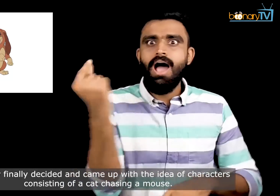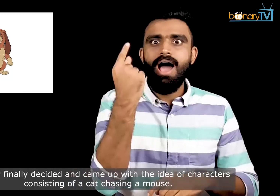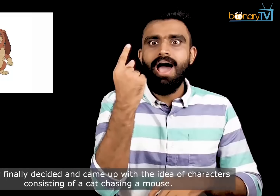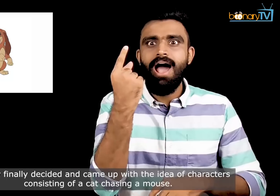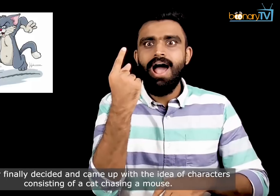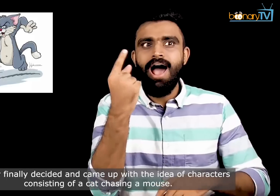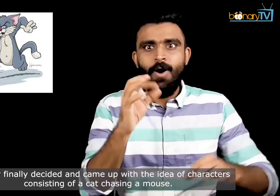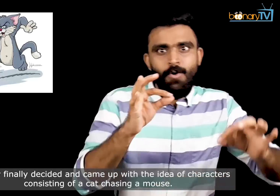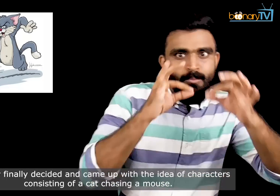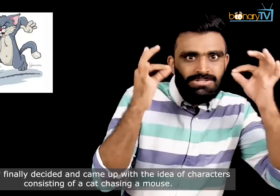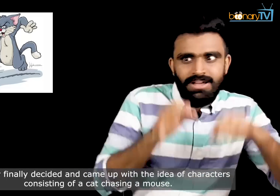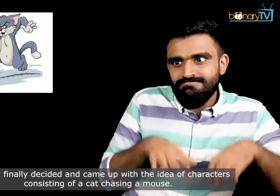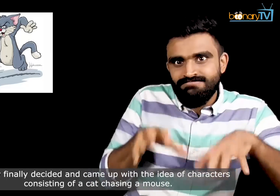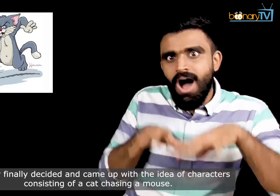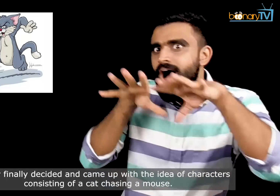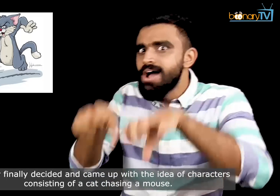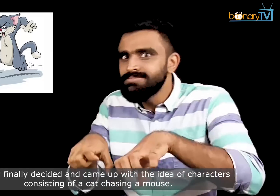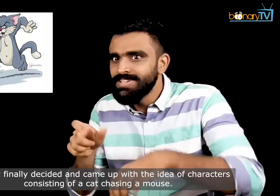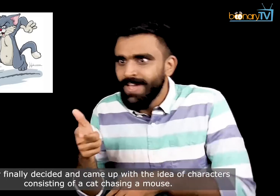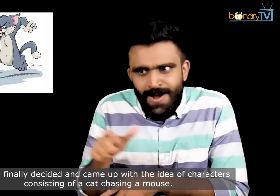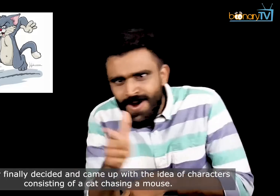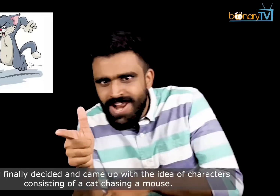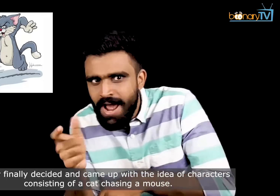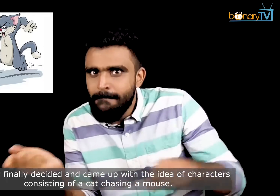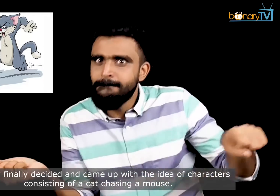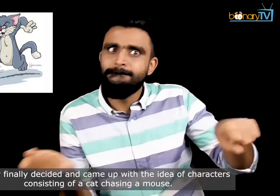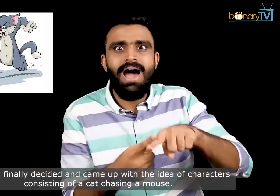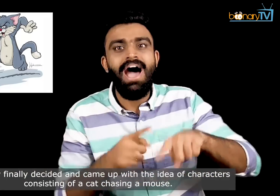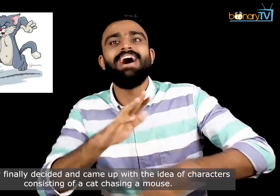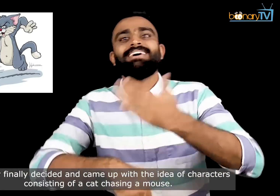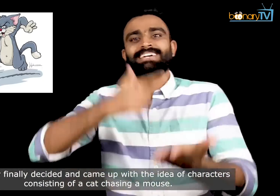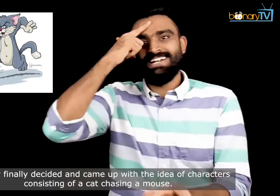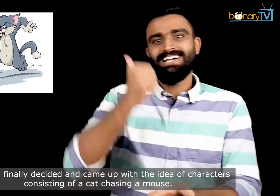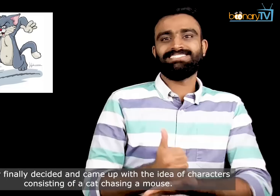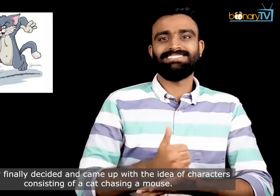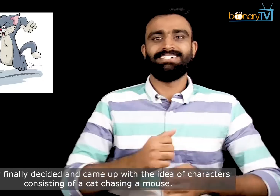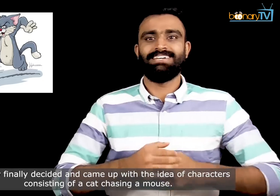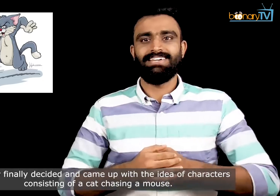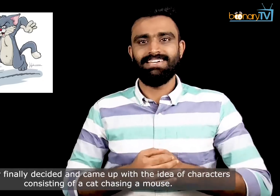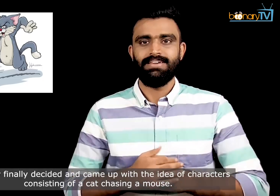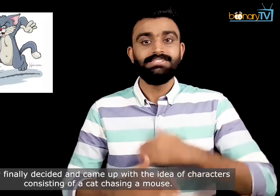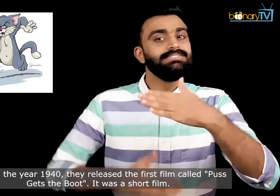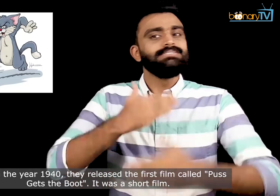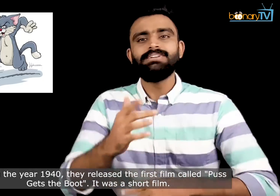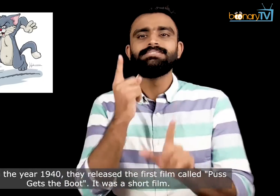they finally decided and came up with the idea of characters consisting of a cat chasing a mouse. Then in the